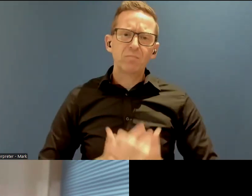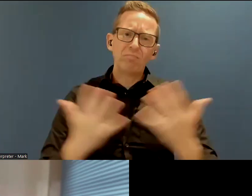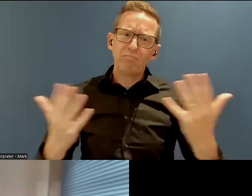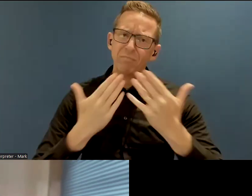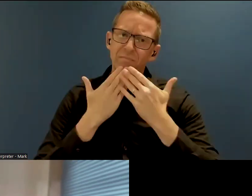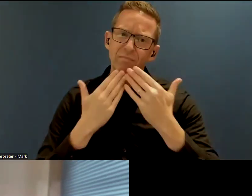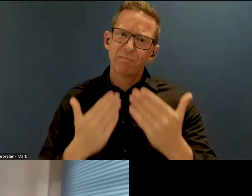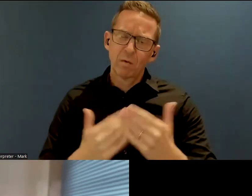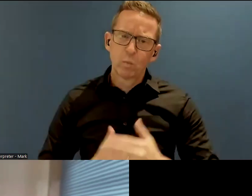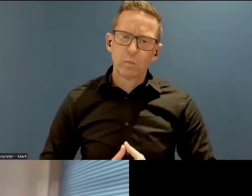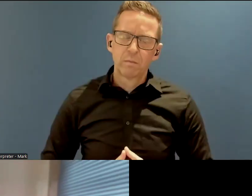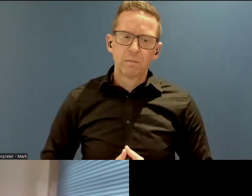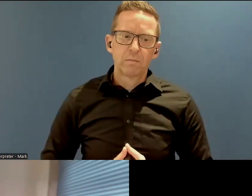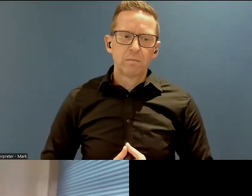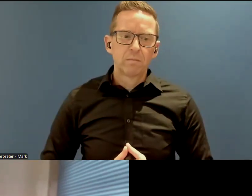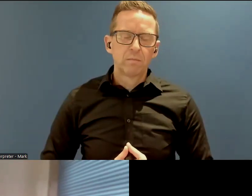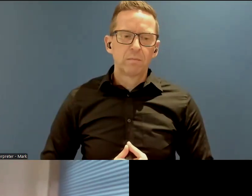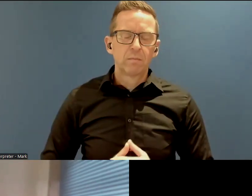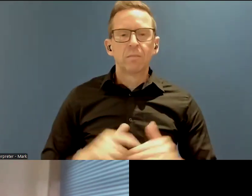joining us and your